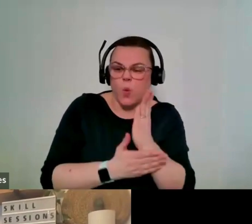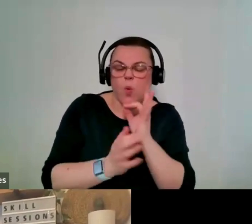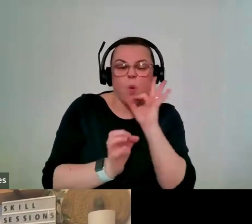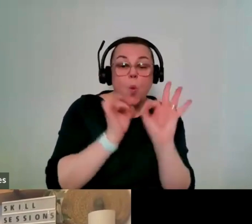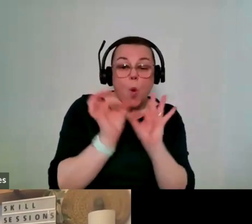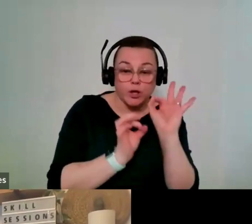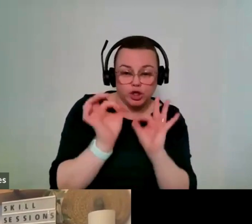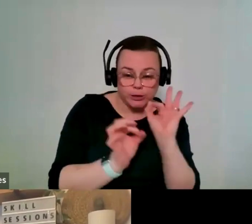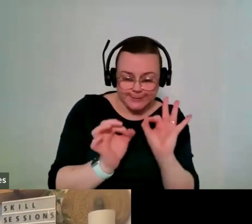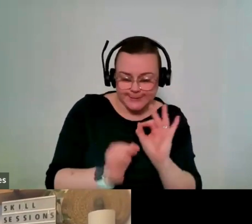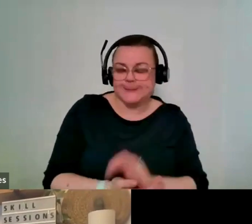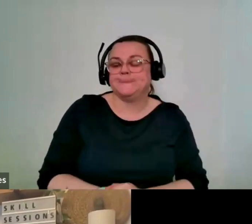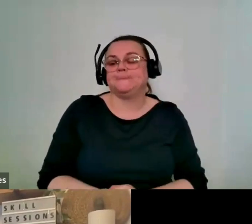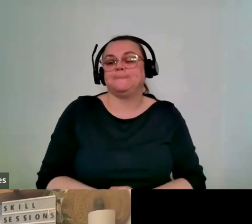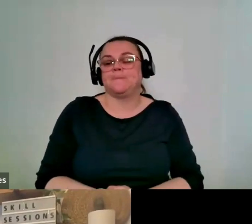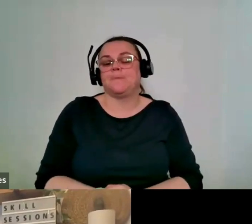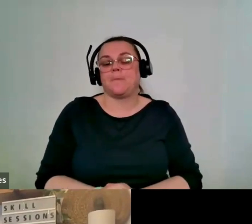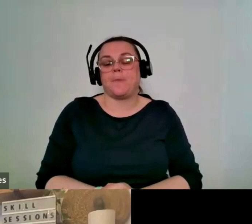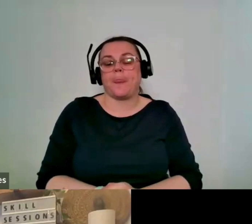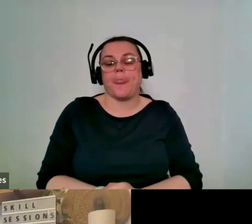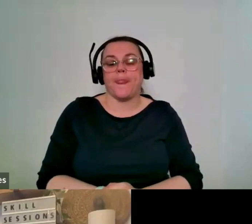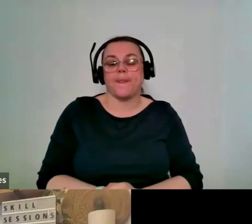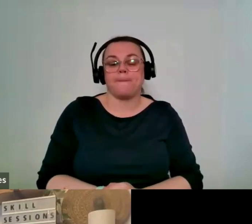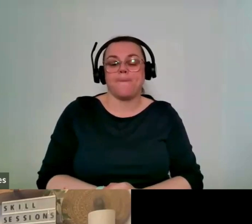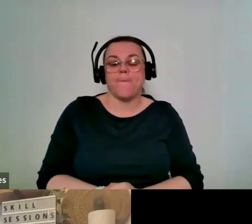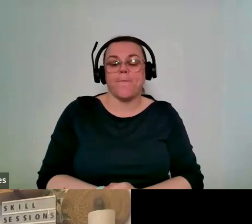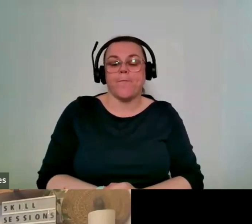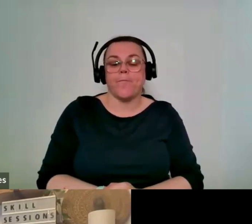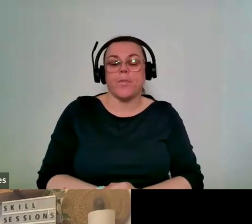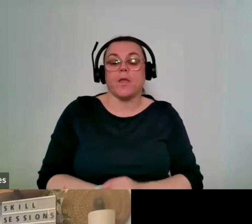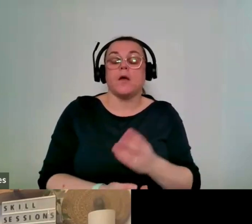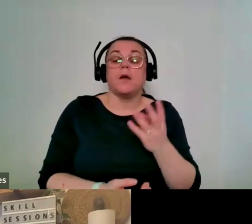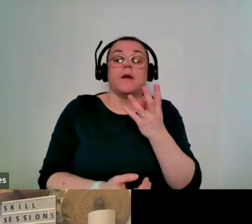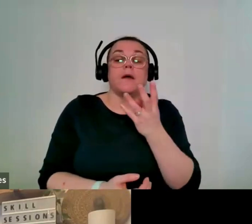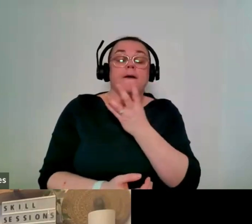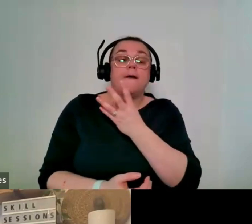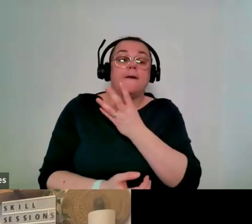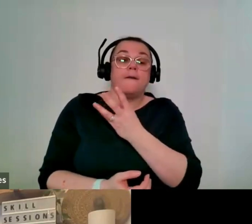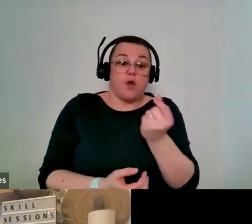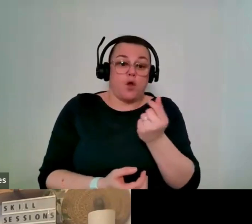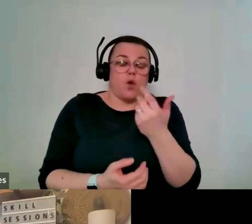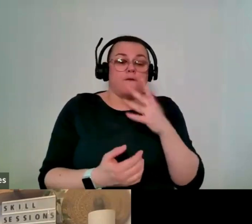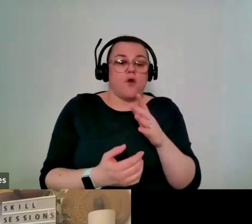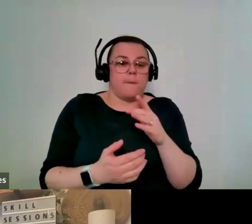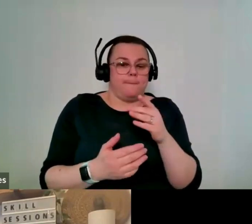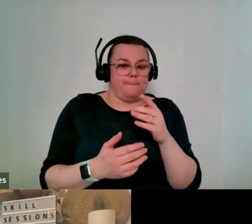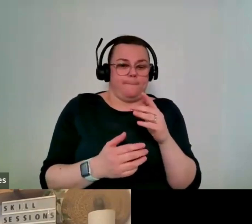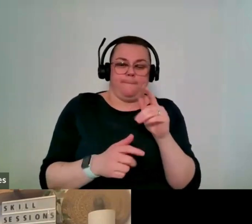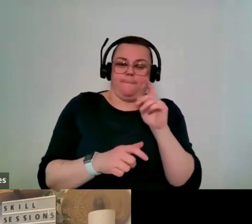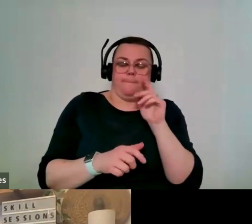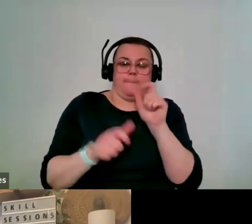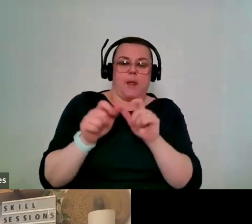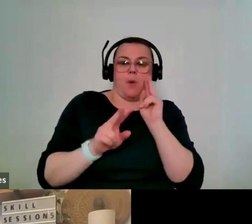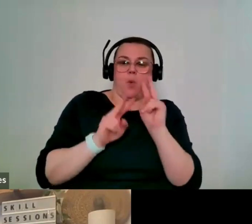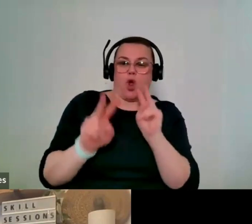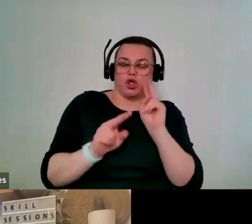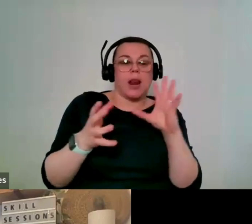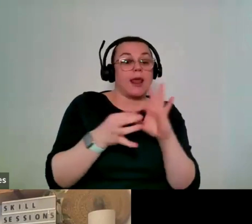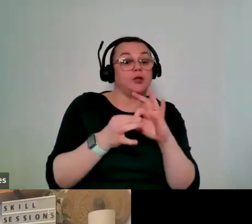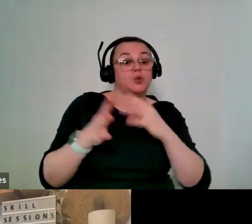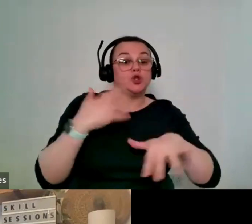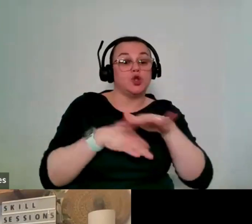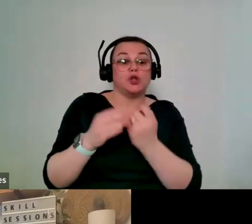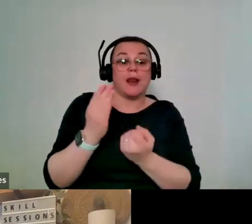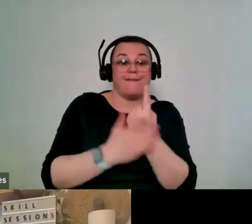come in. So we've had a couple here from attendees which are focused around sort of social events at